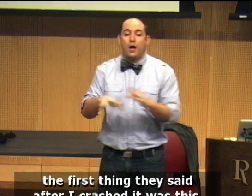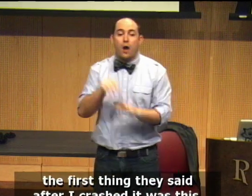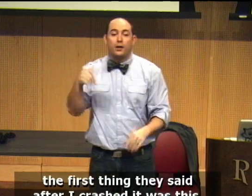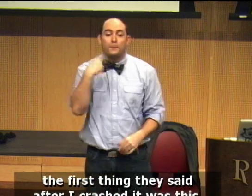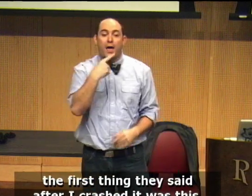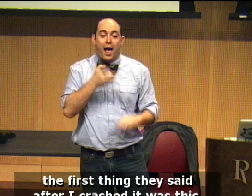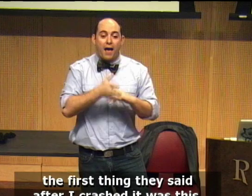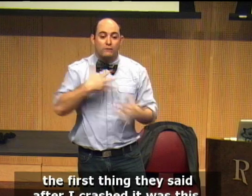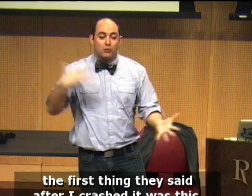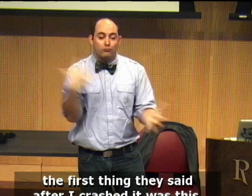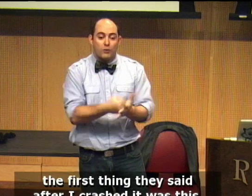this: